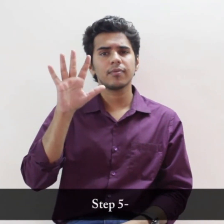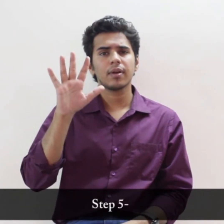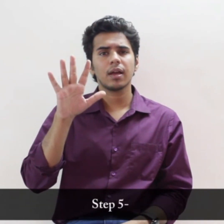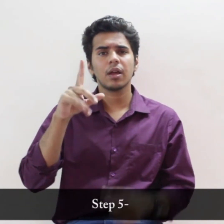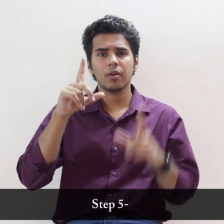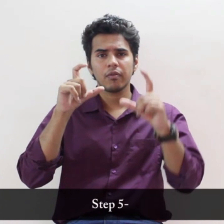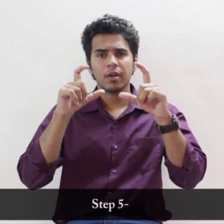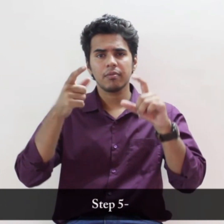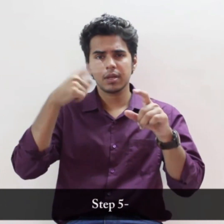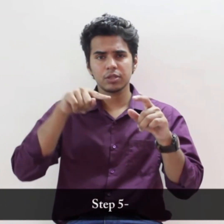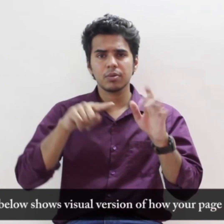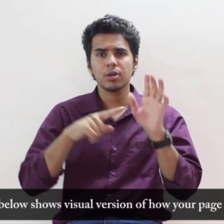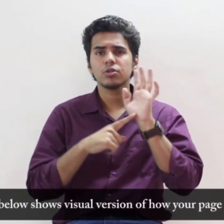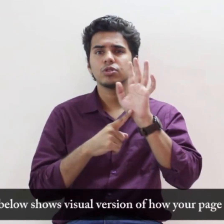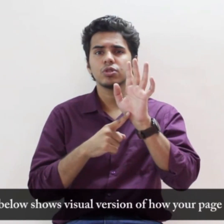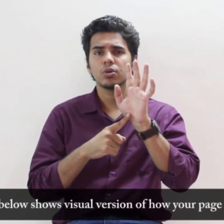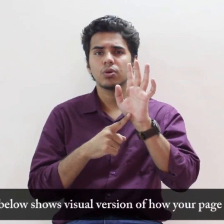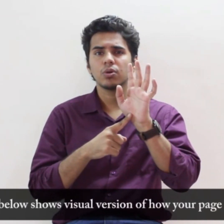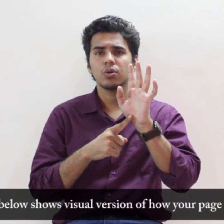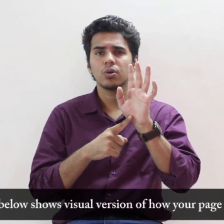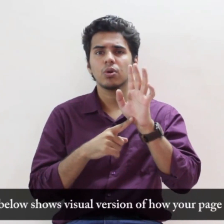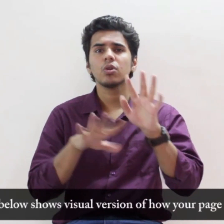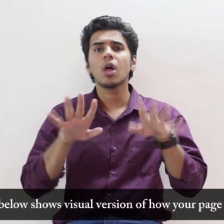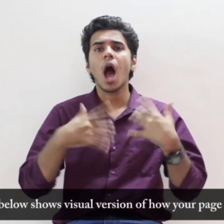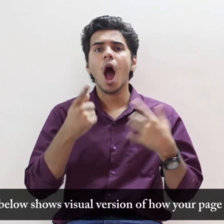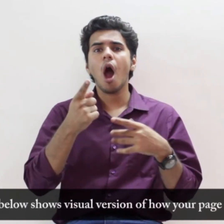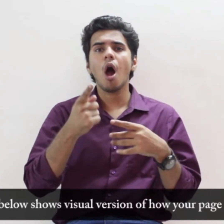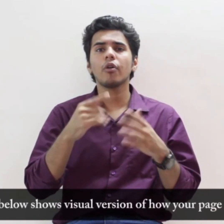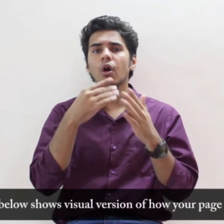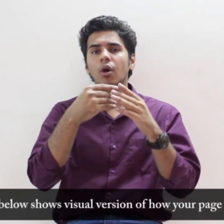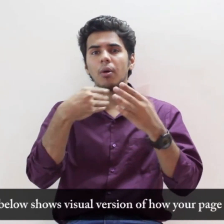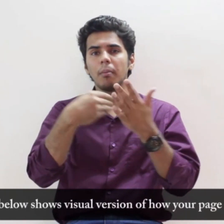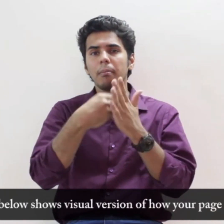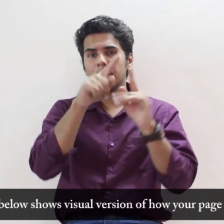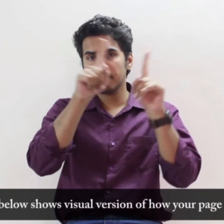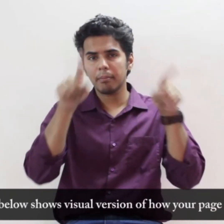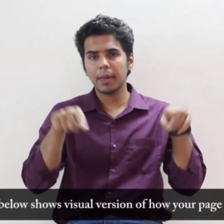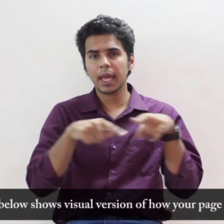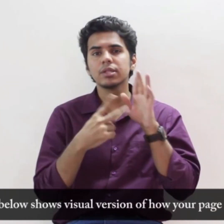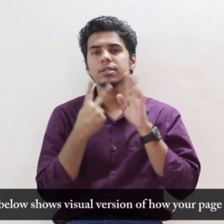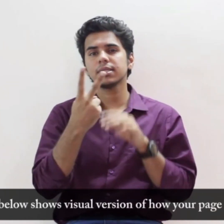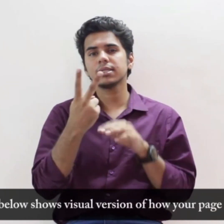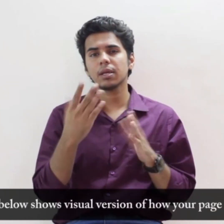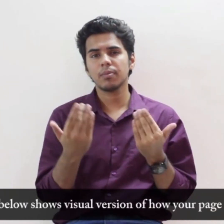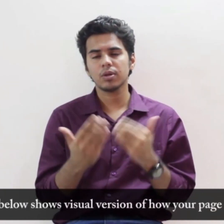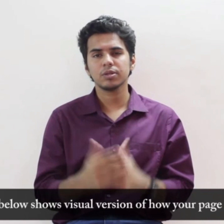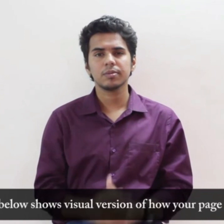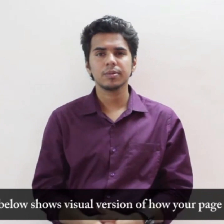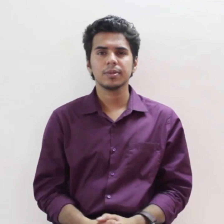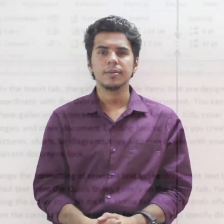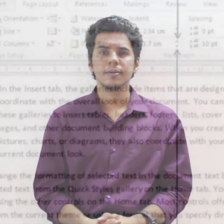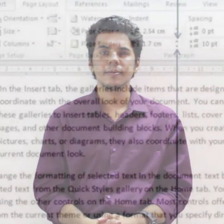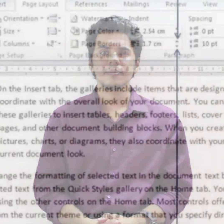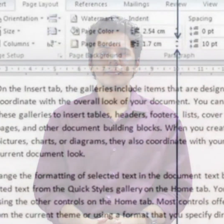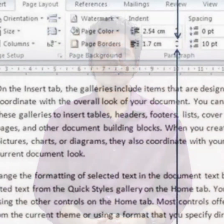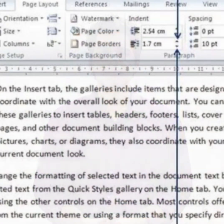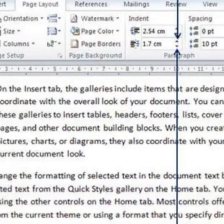Step 5. The image below shows visual version of how your page would like.